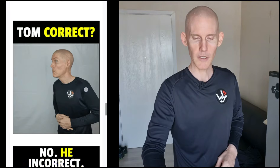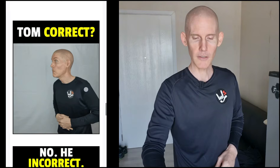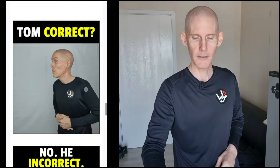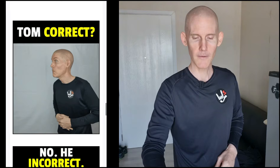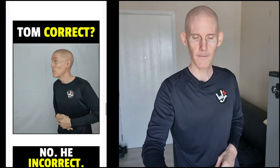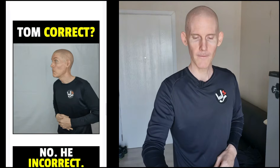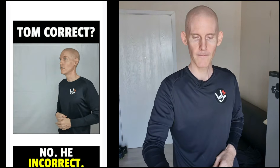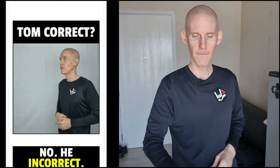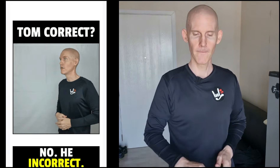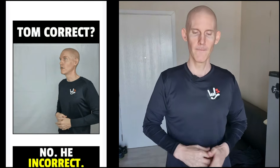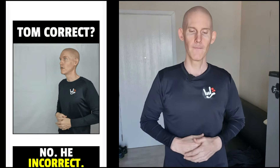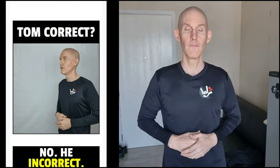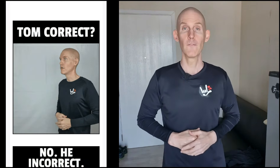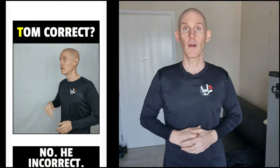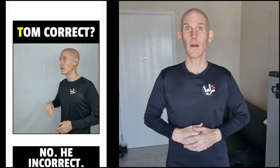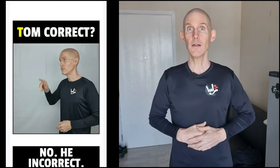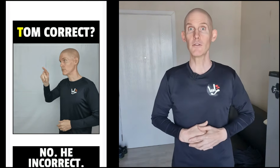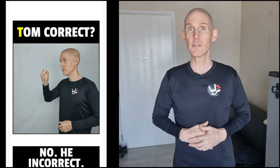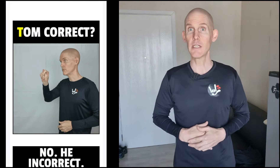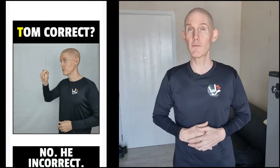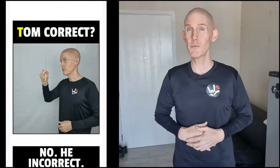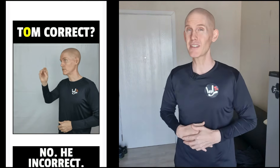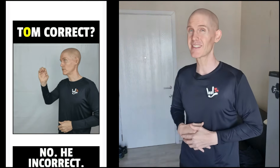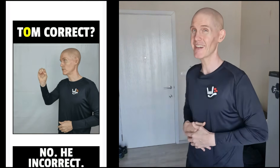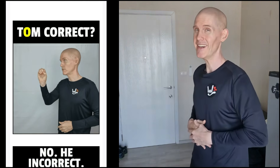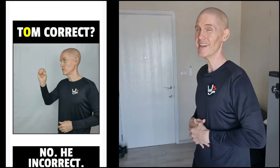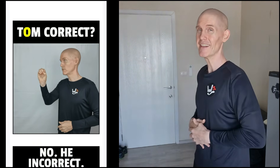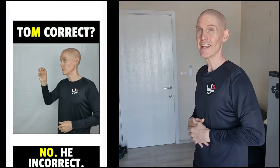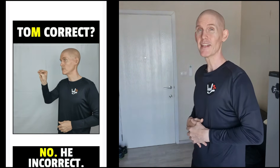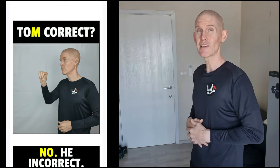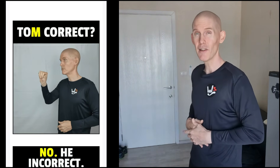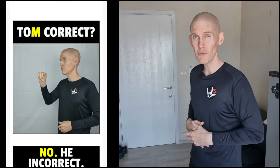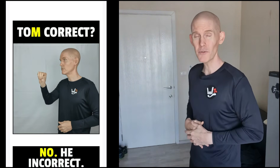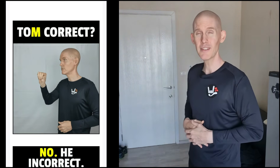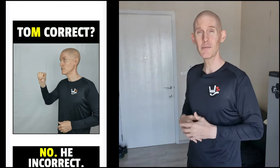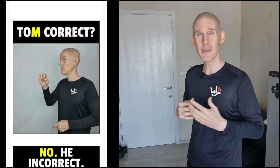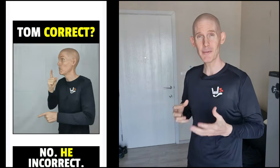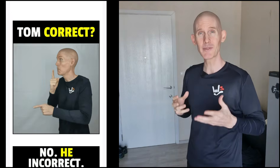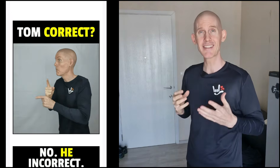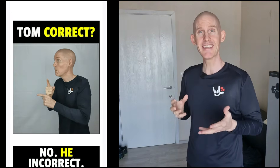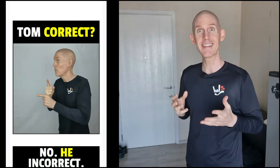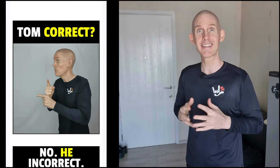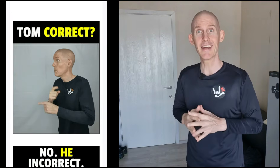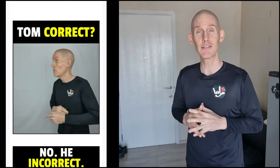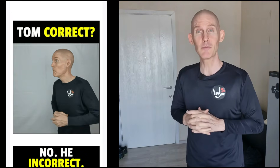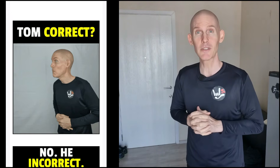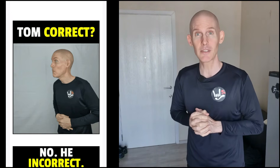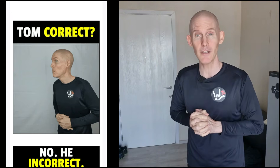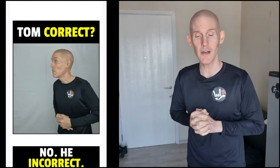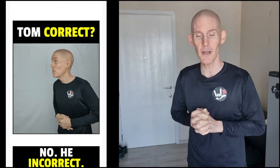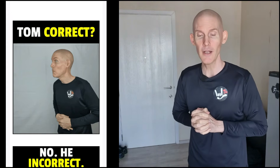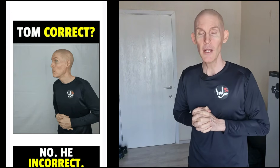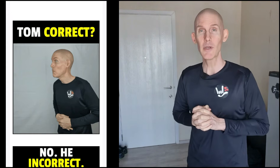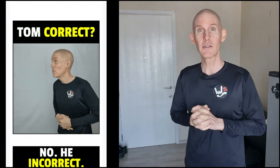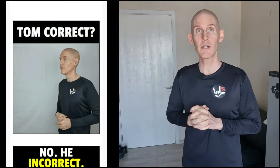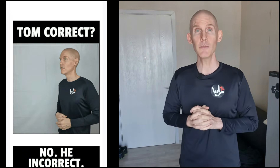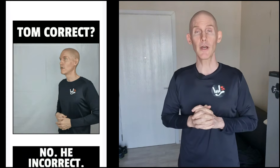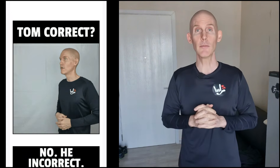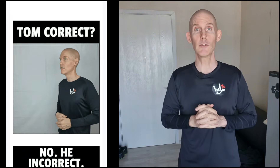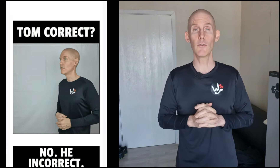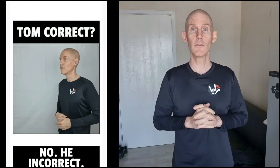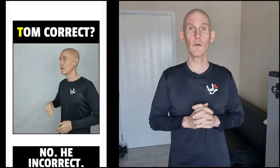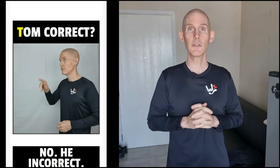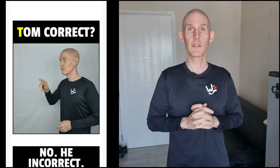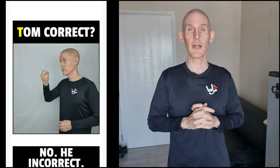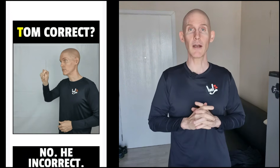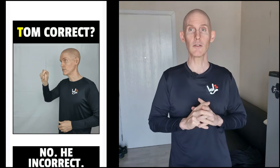Tom, correct? You can see it from the side. It's lovely to be able to see the signs from the side because